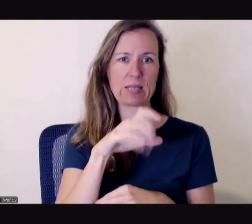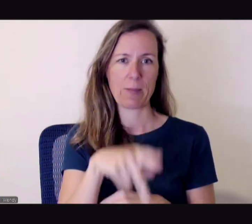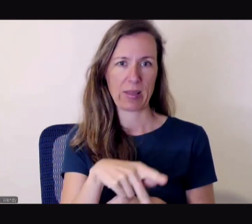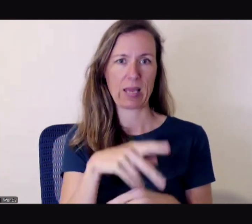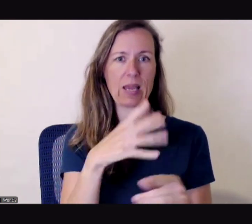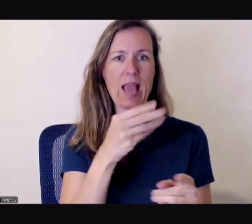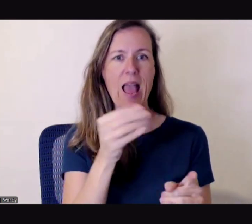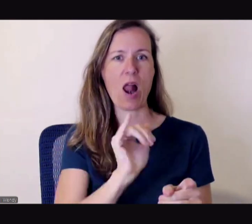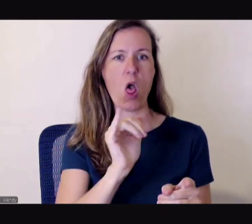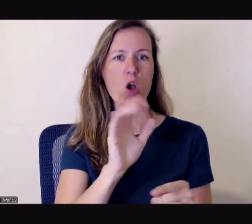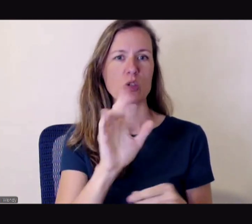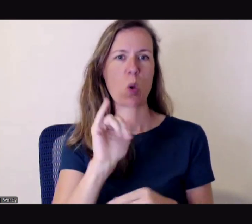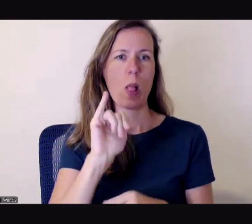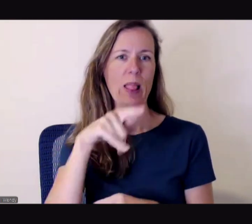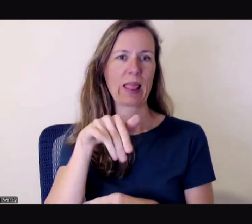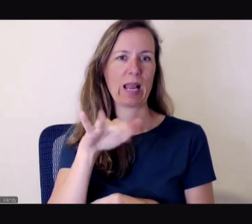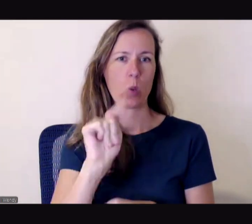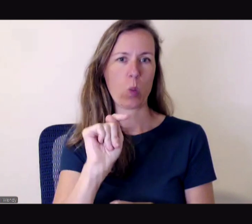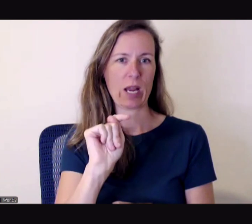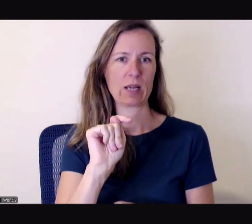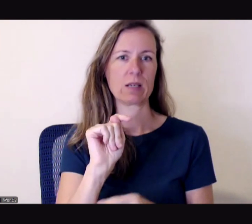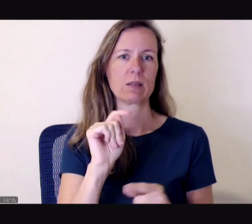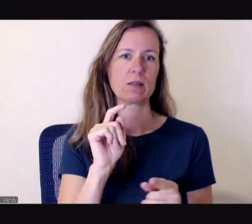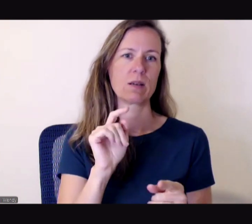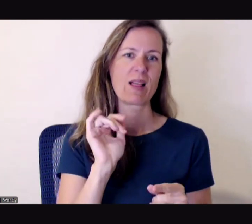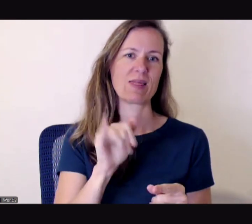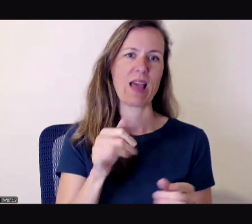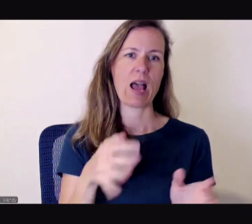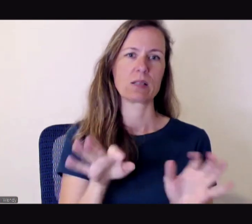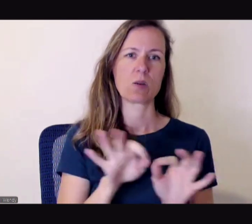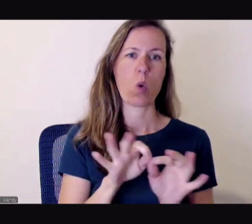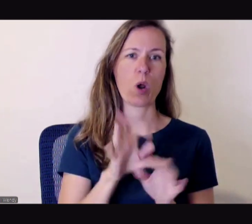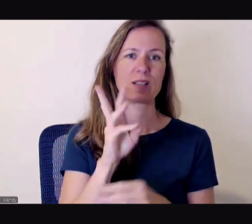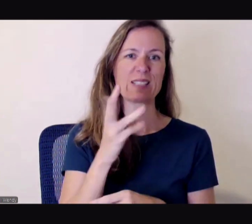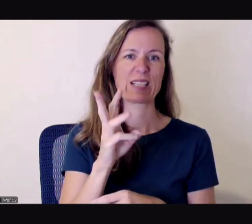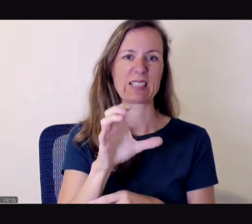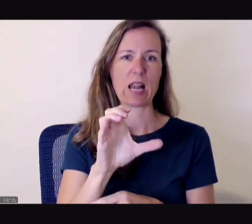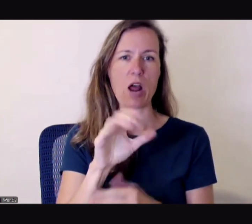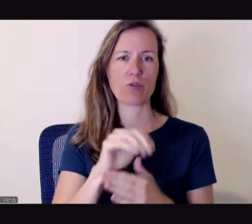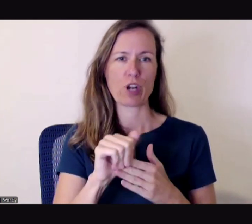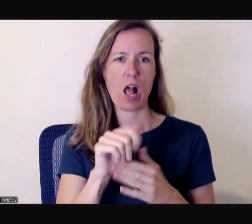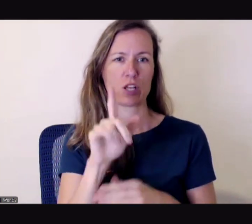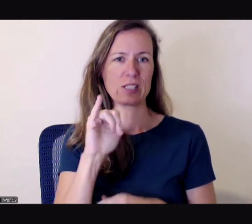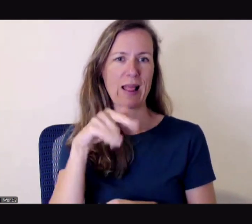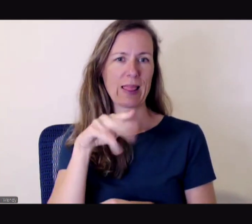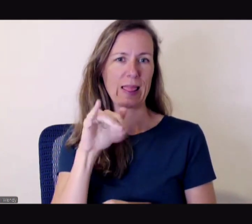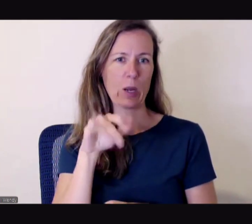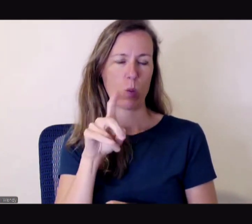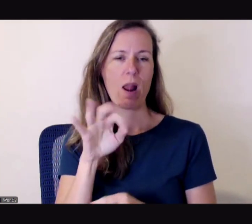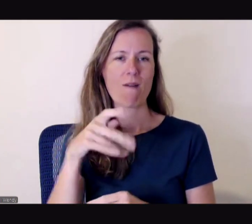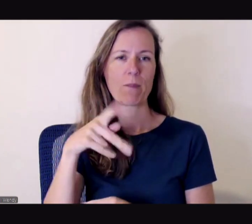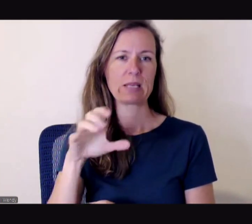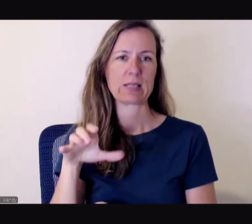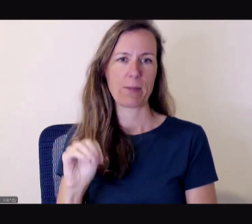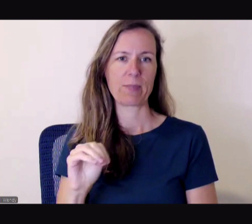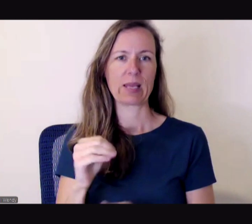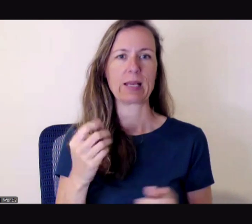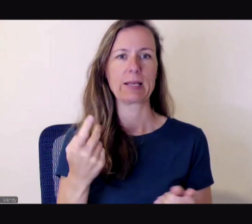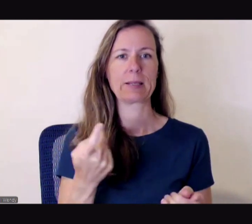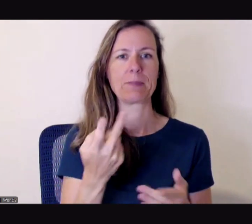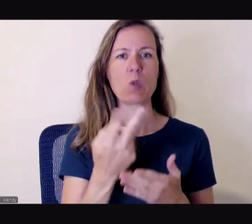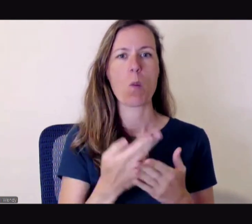arrested and charged without incident. Last week, we had an incident on Cheverly Avenue and Montrose